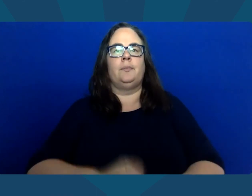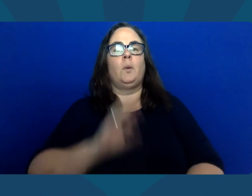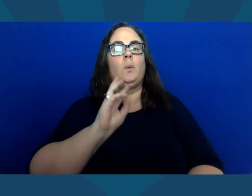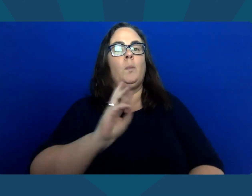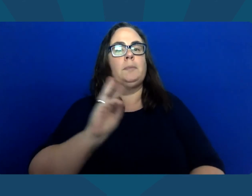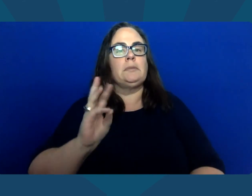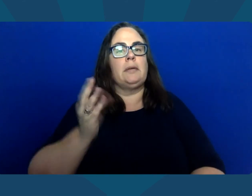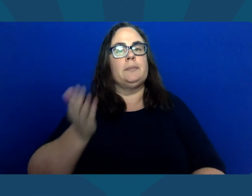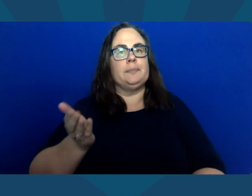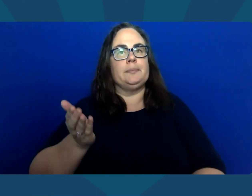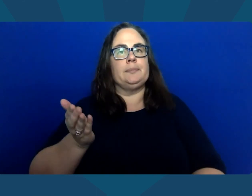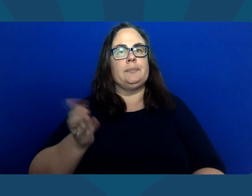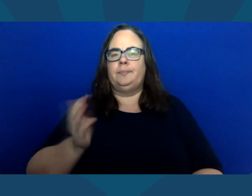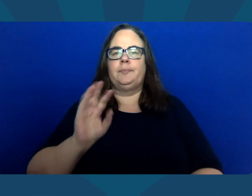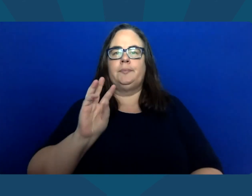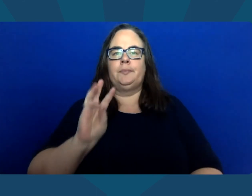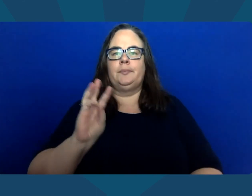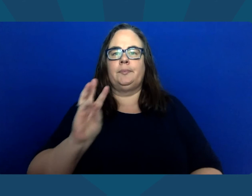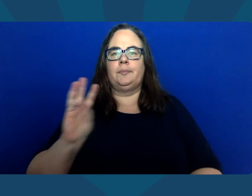traditional. Website,